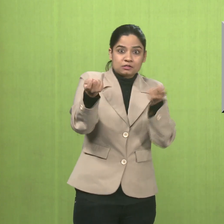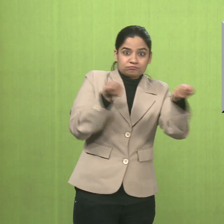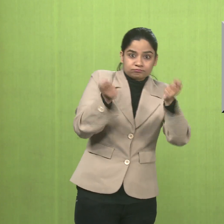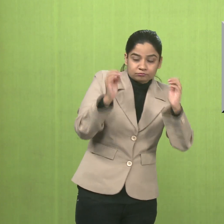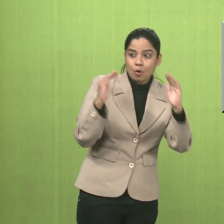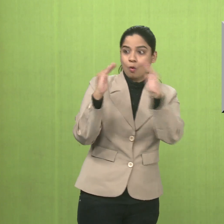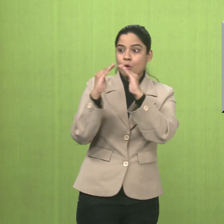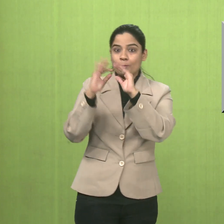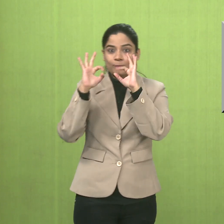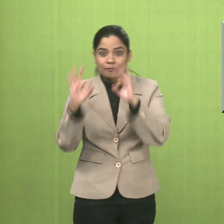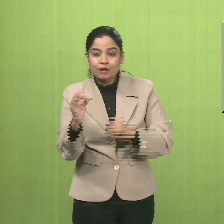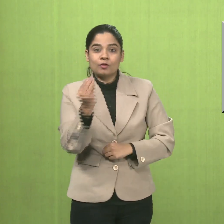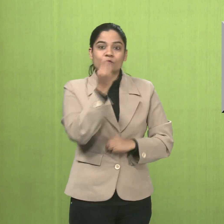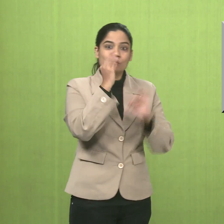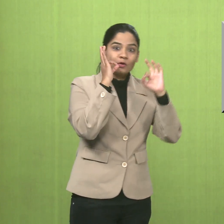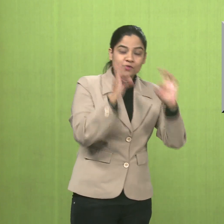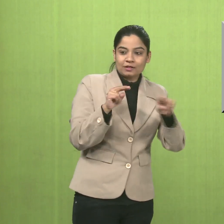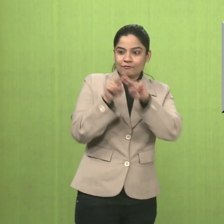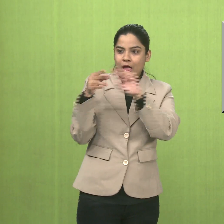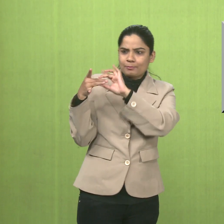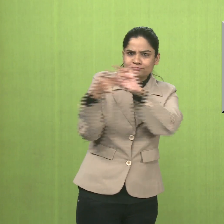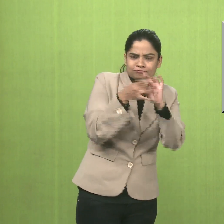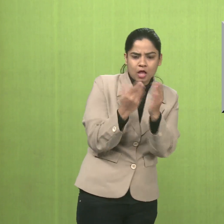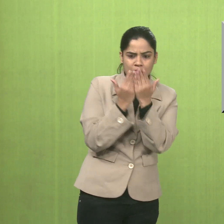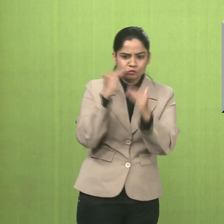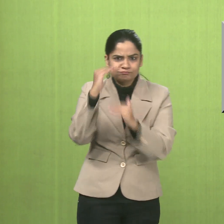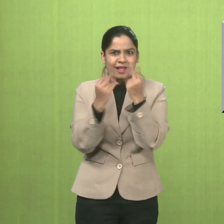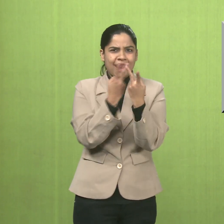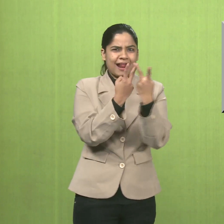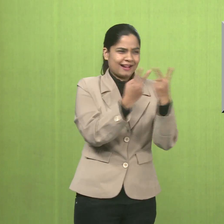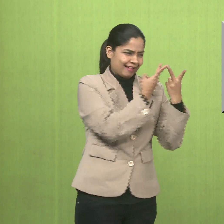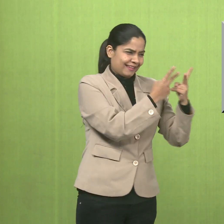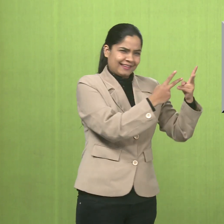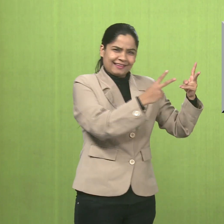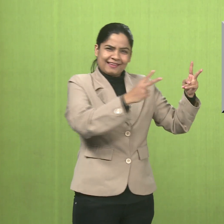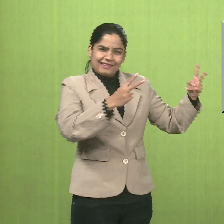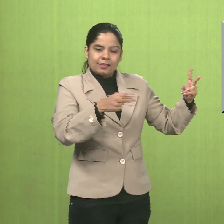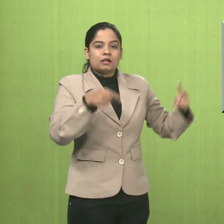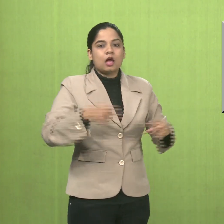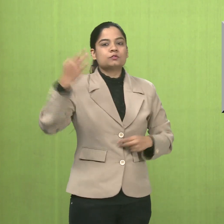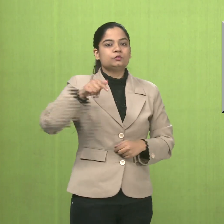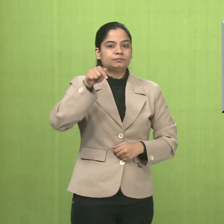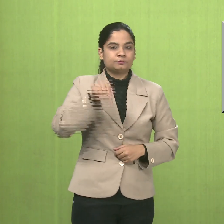have learned a lot about money management, food management, family relations, education, so many